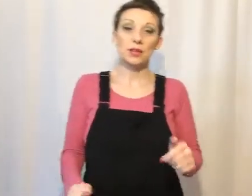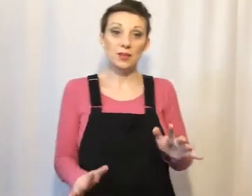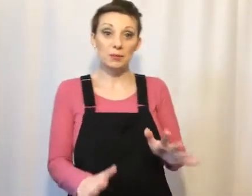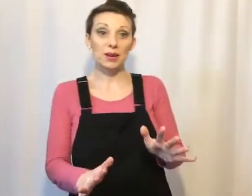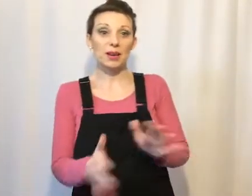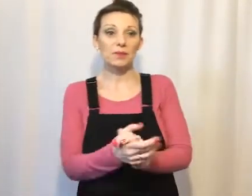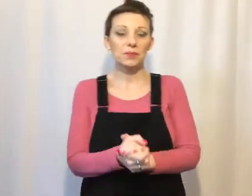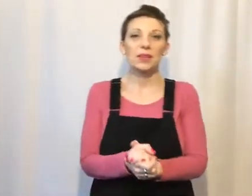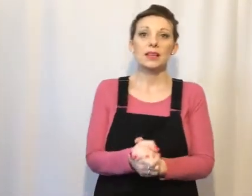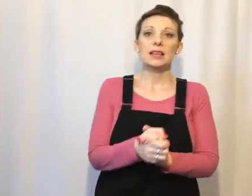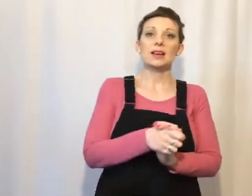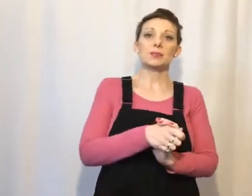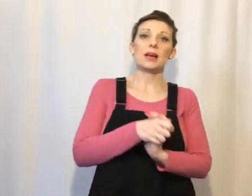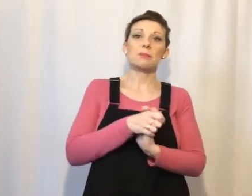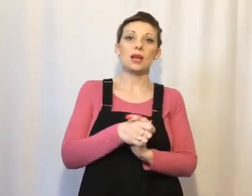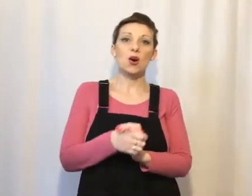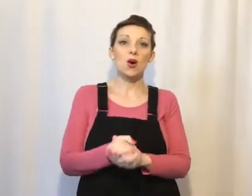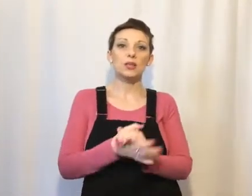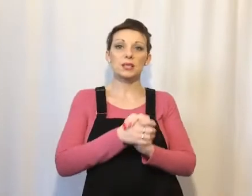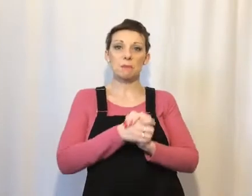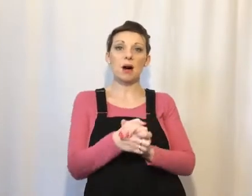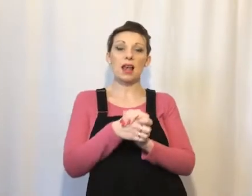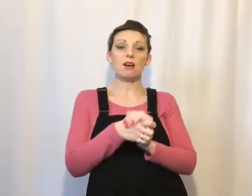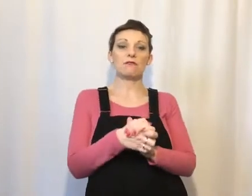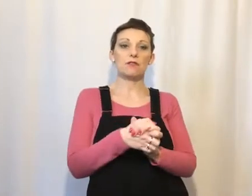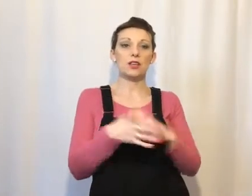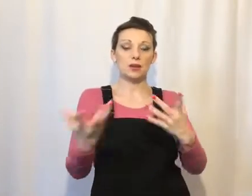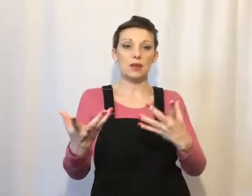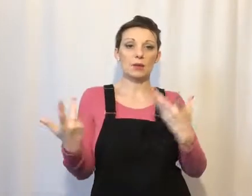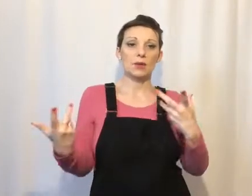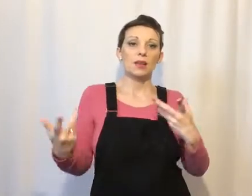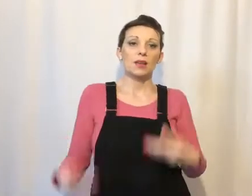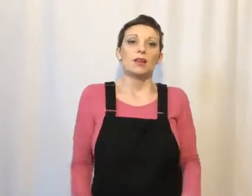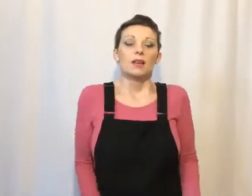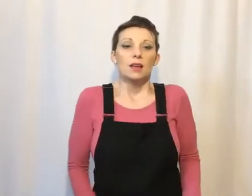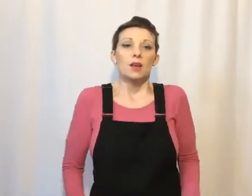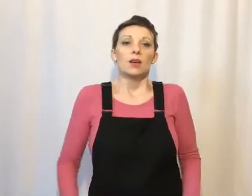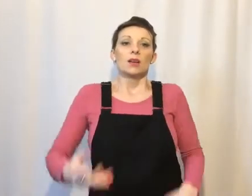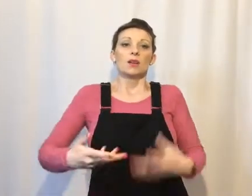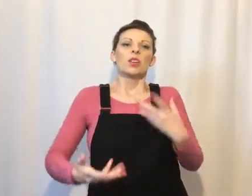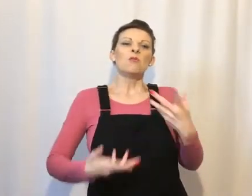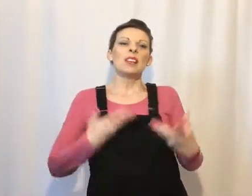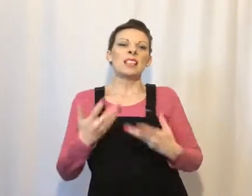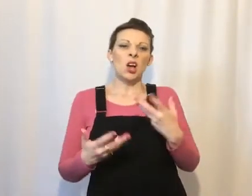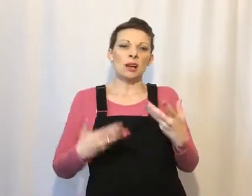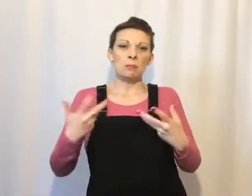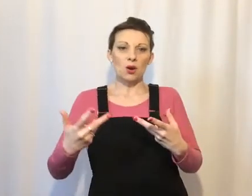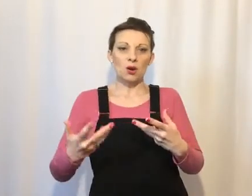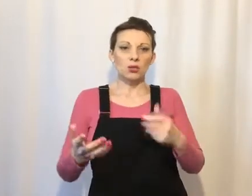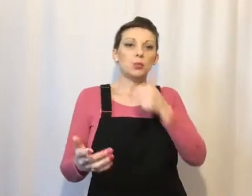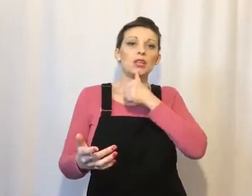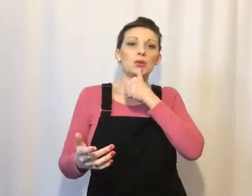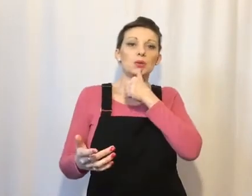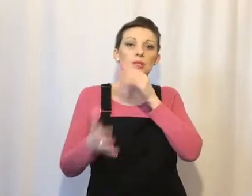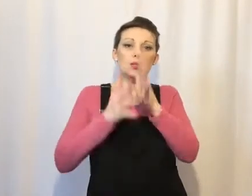that bit okay. Now next bit, because my love for you. Now, don't really sign because, we use the